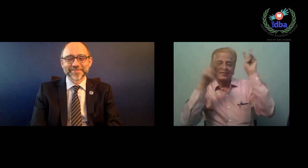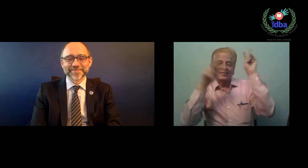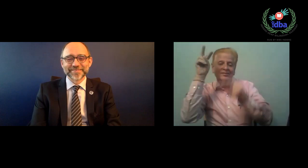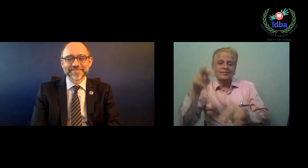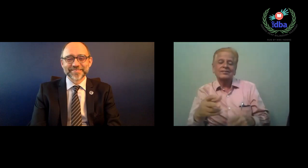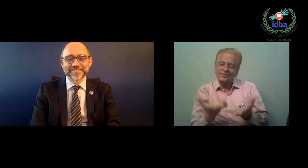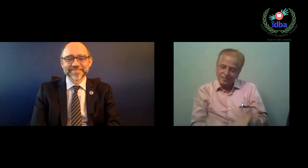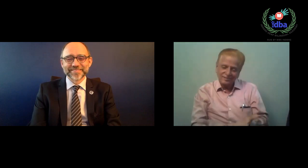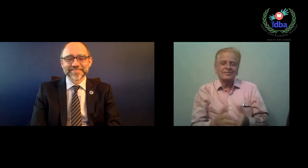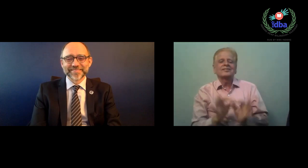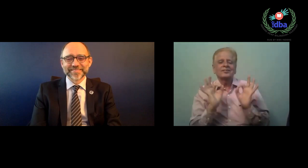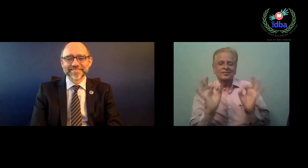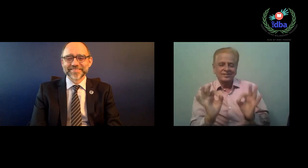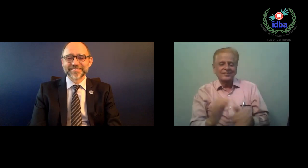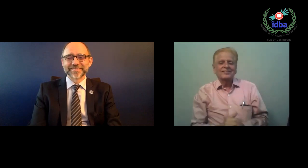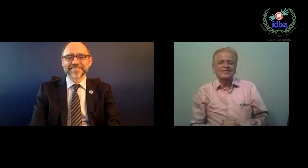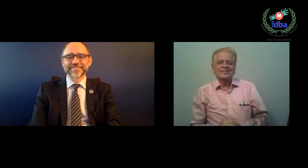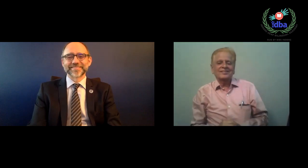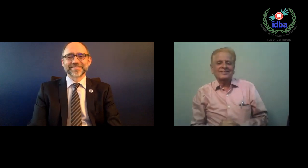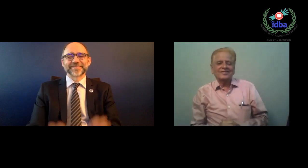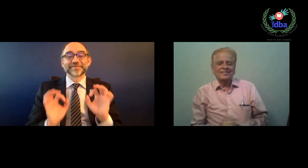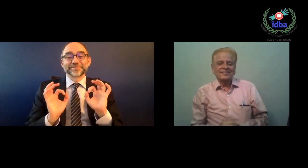big pride movement for all of us. I'm happy.